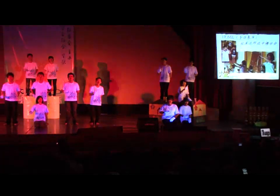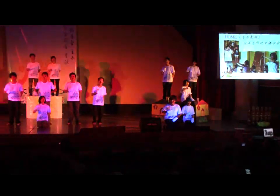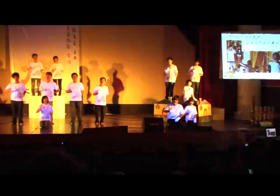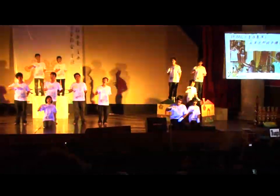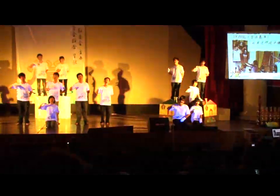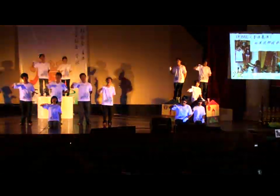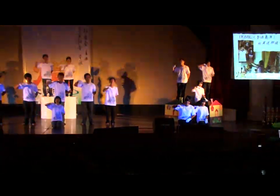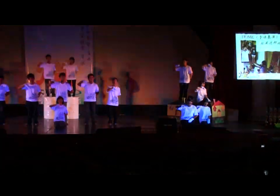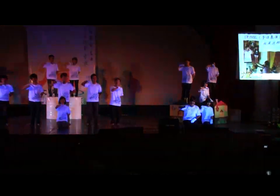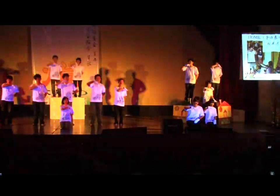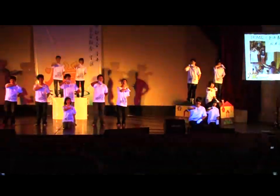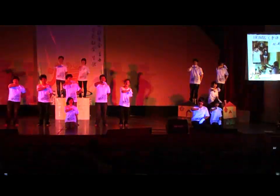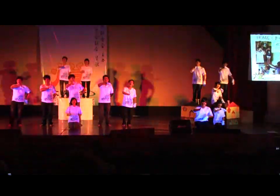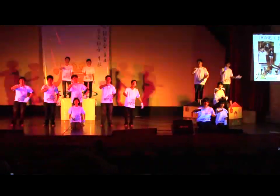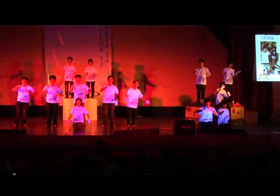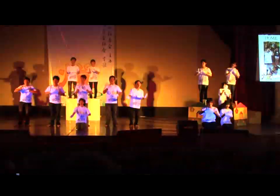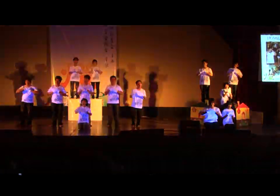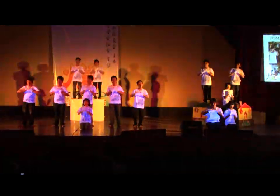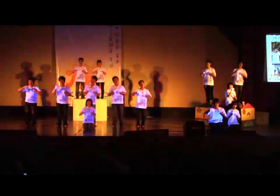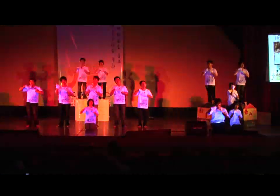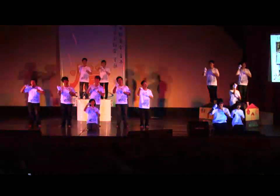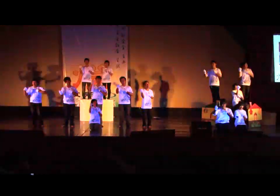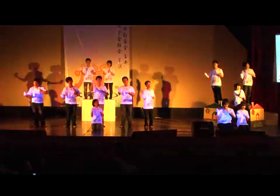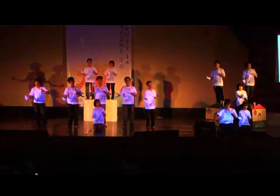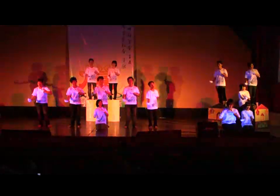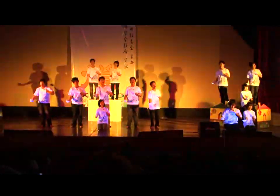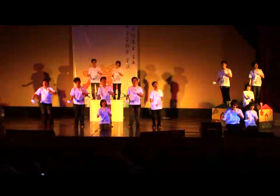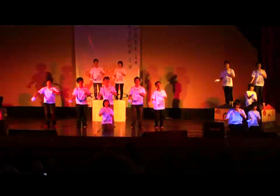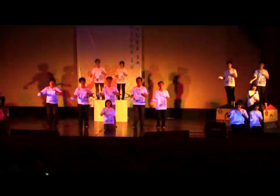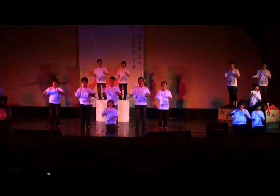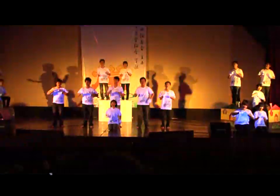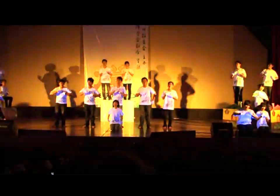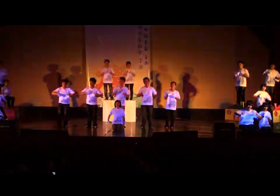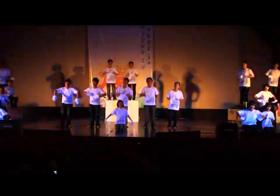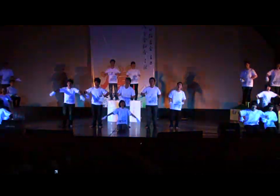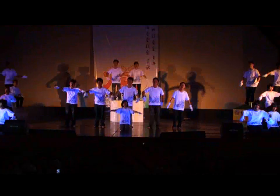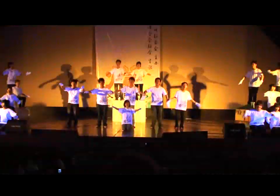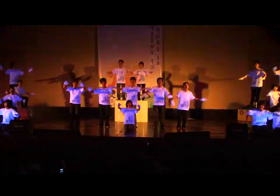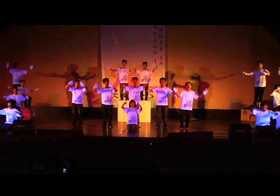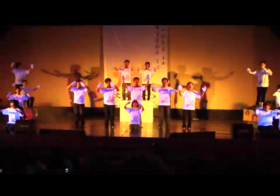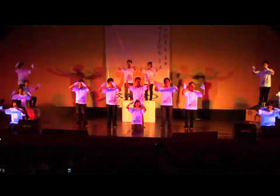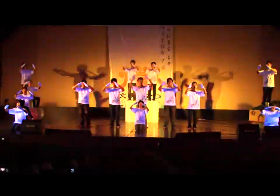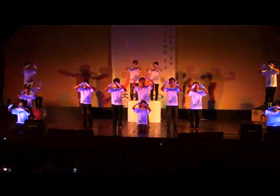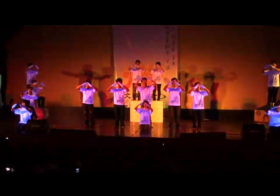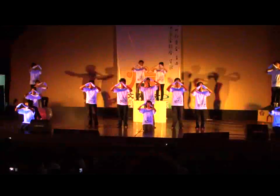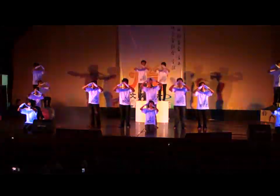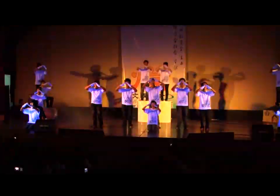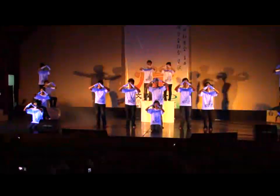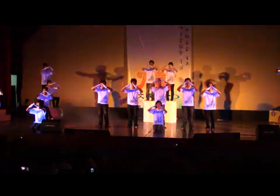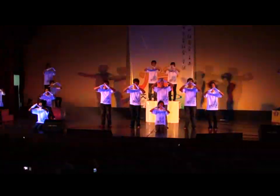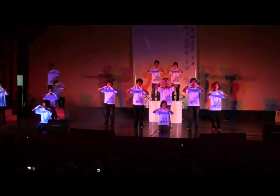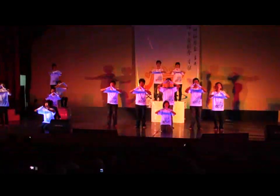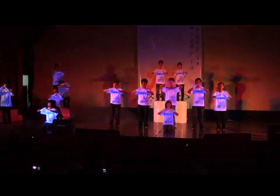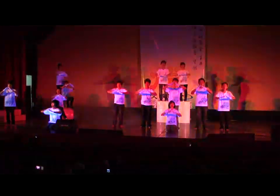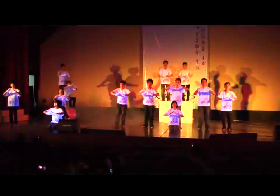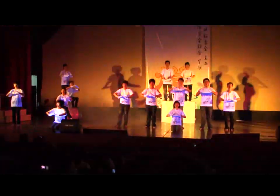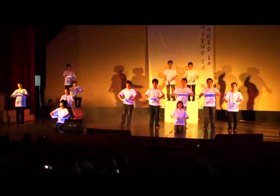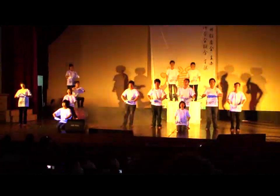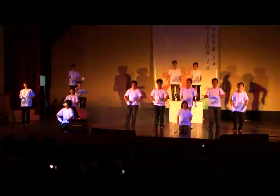I'm not going to Maybe I'm No, no, no